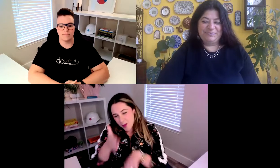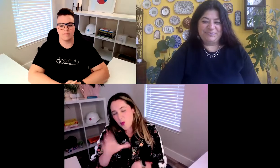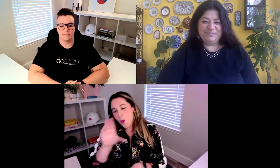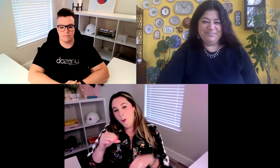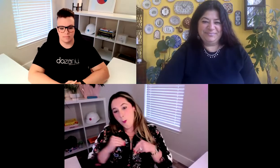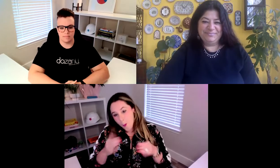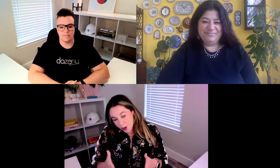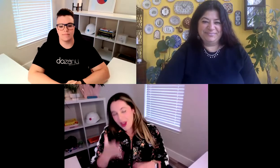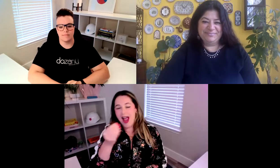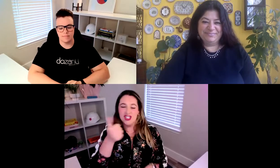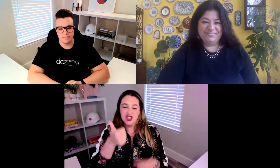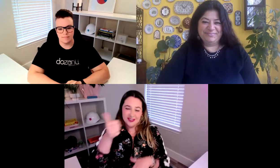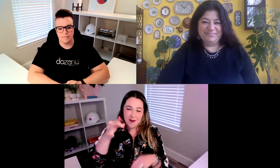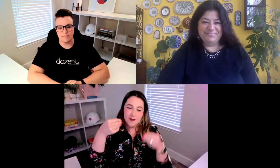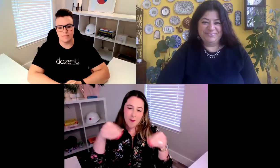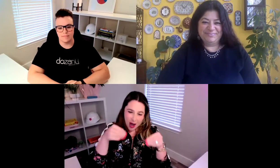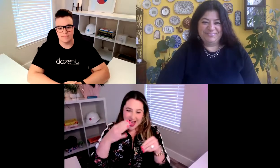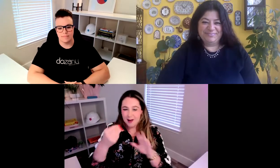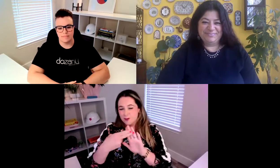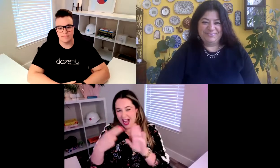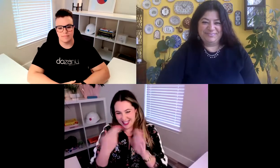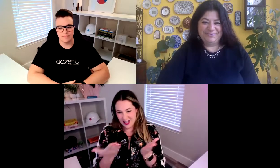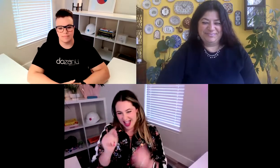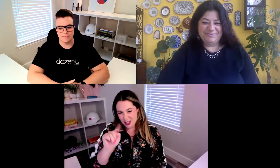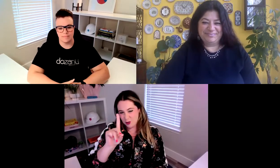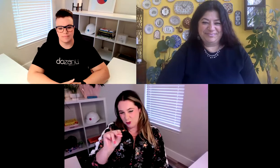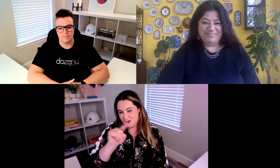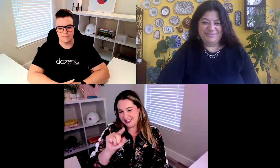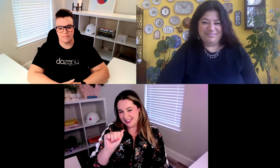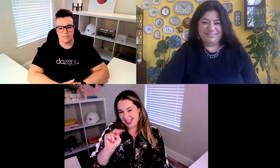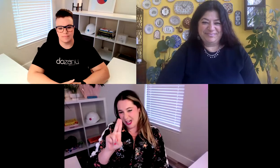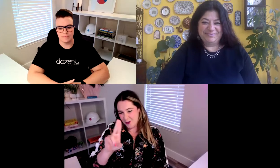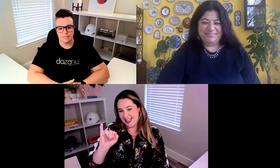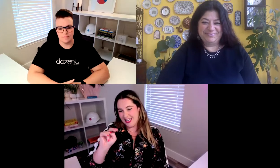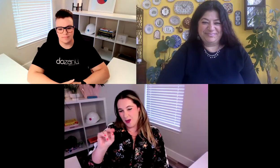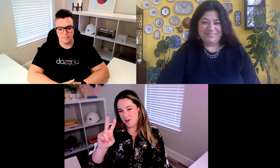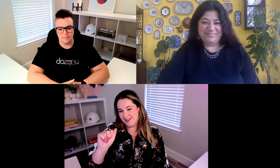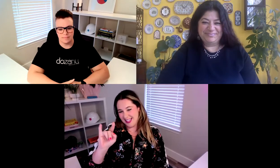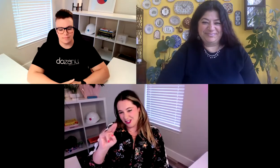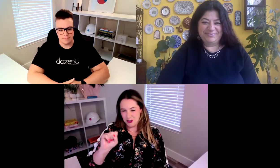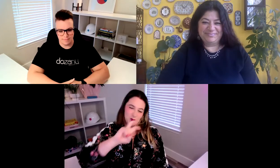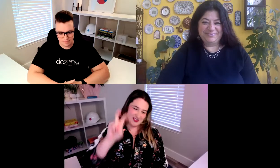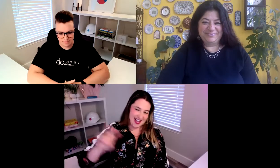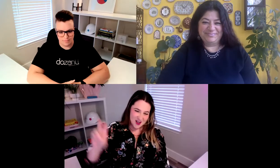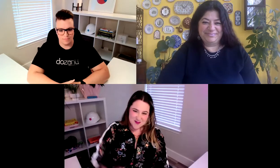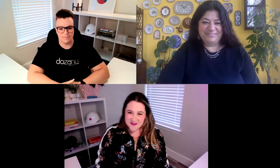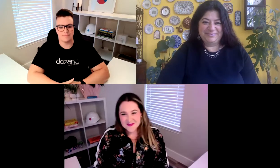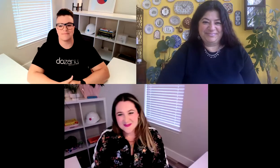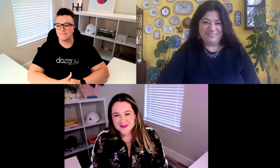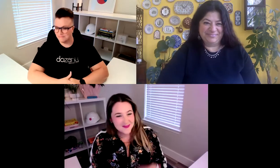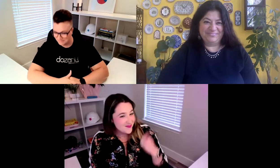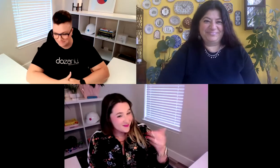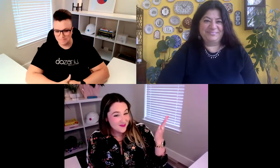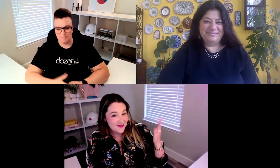myself. I'm Michelle Lees. I'm the co-founder and co-owner of executive marketing and branding here at Dozanu